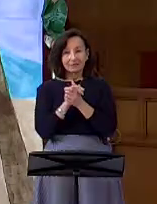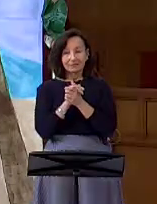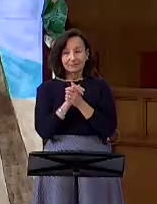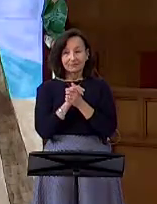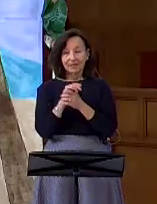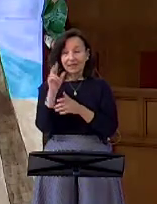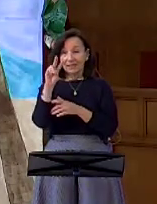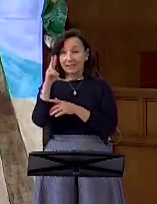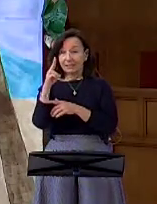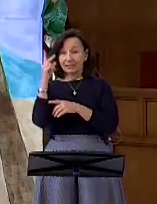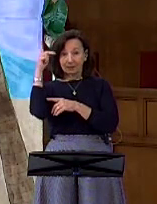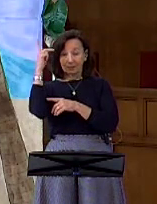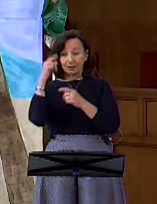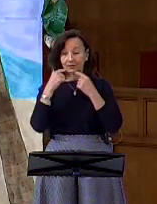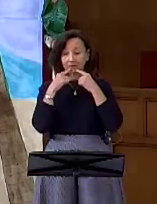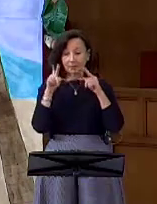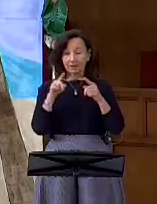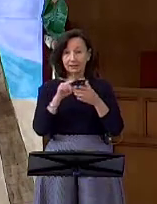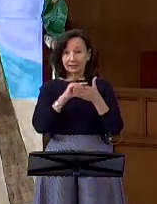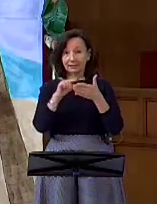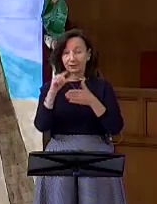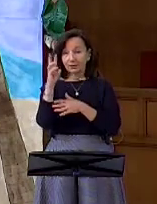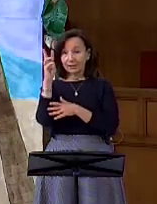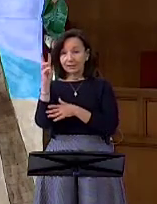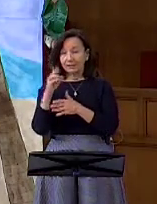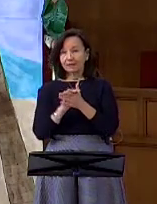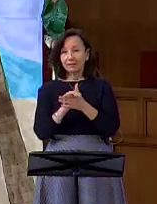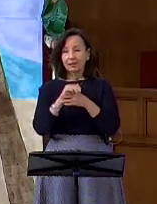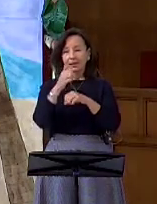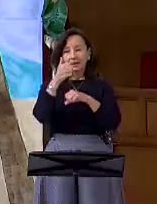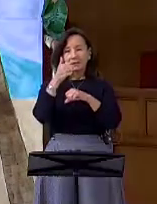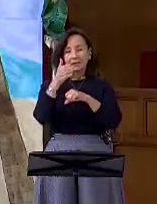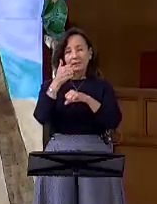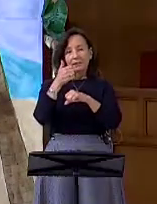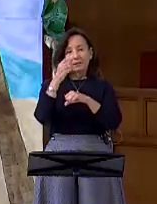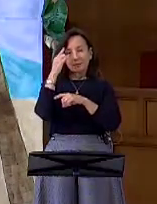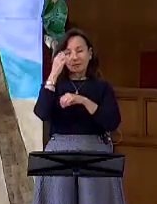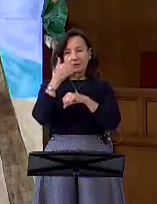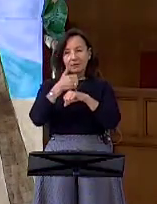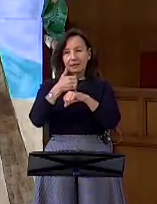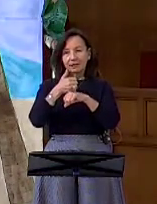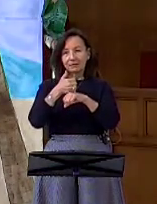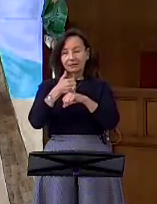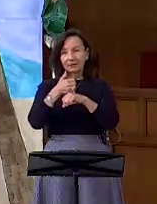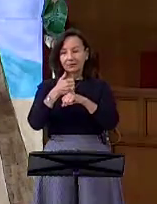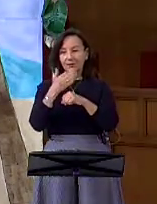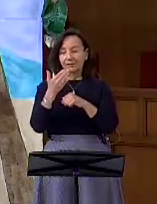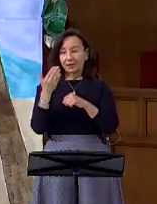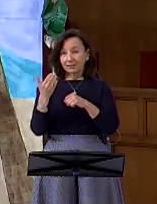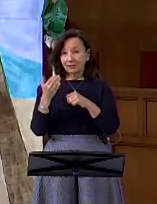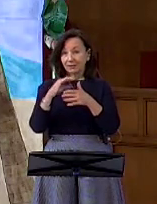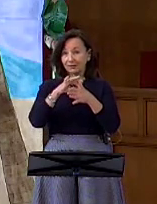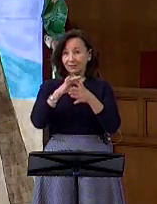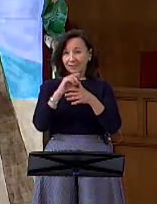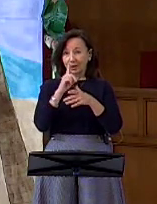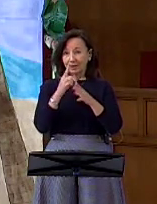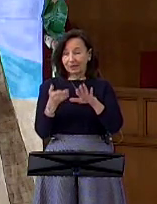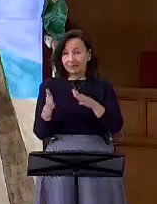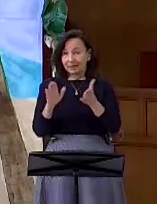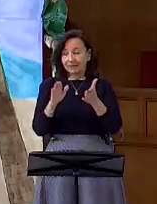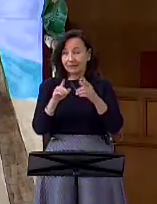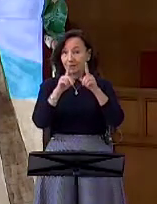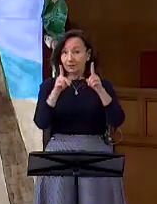And secondly, Paul declares in verse 6, to set the mind on things of the flesh is death,